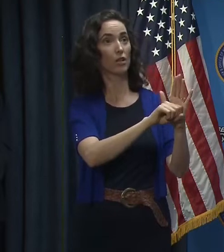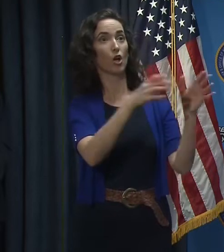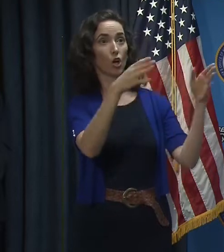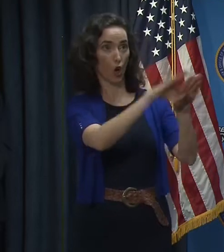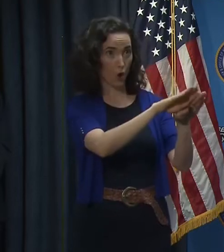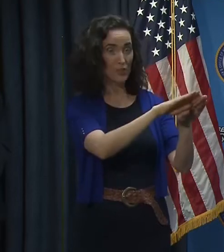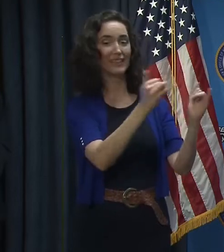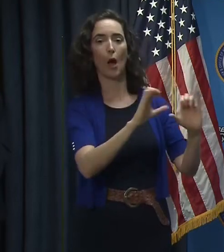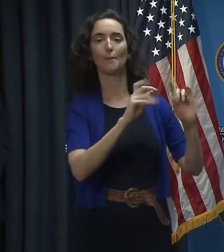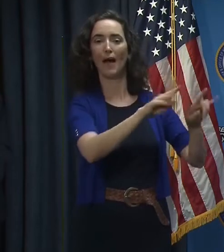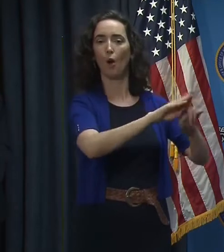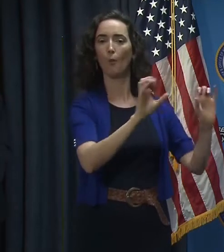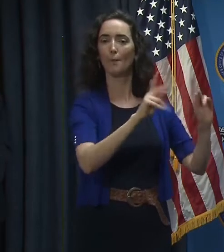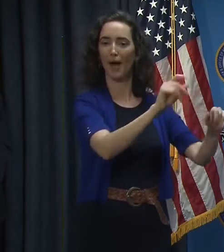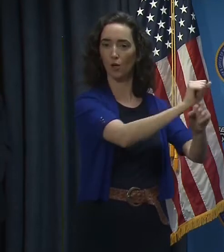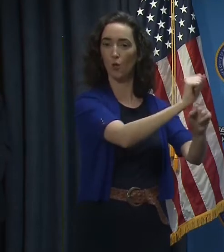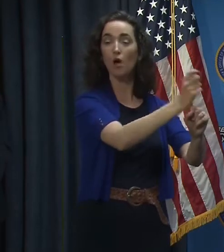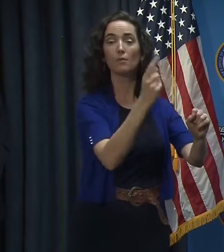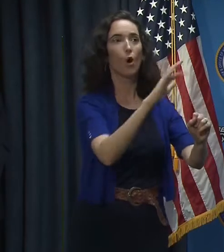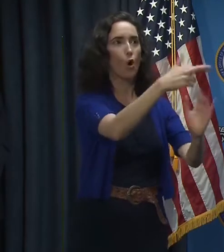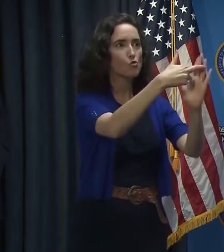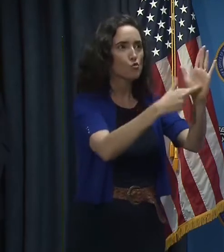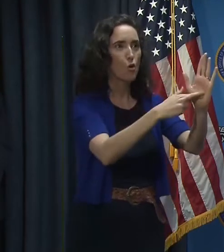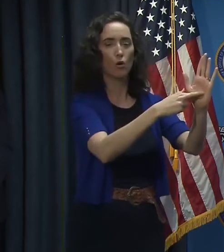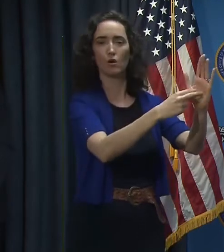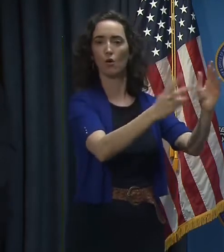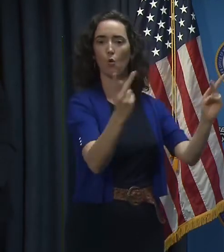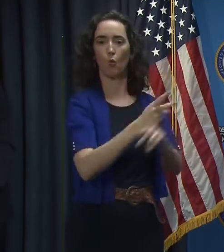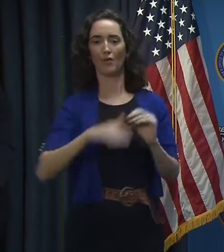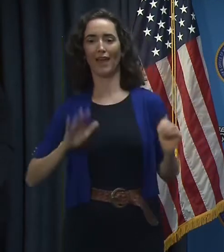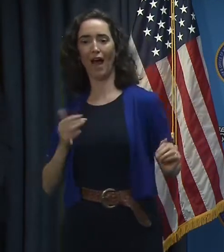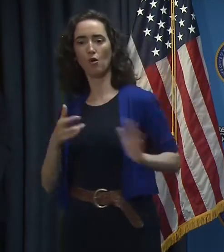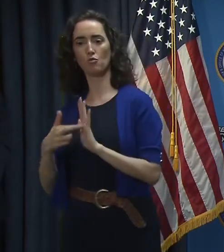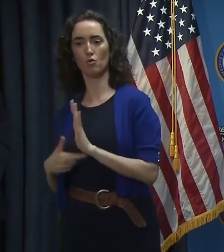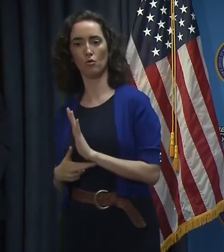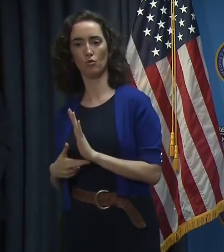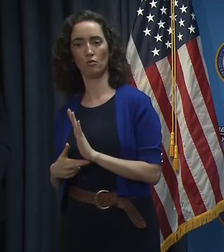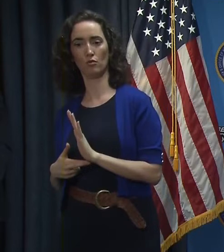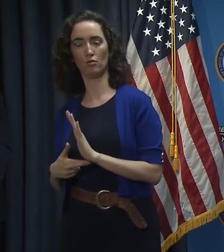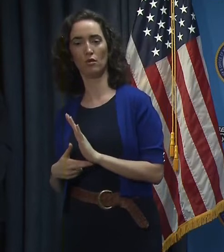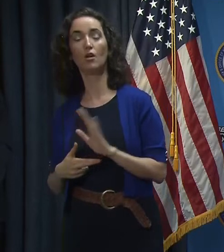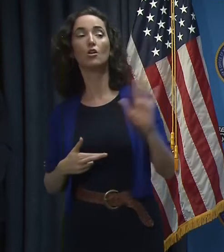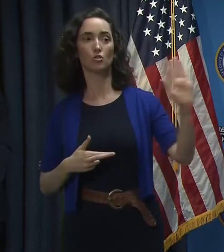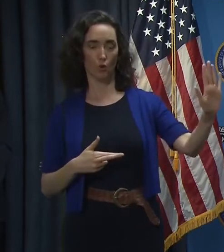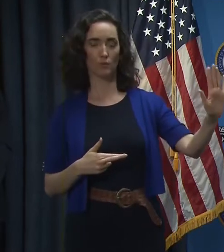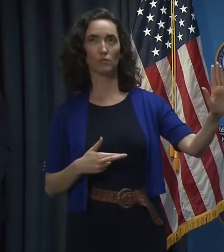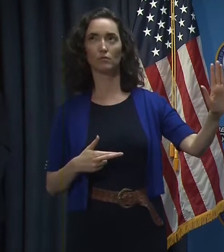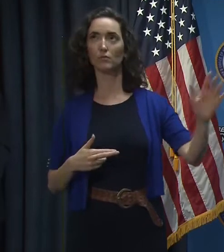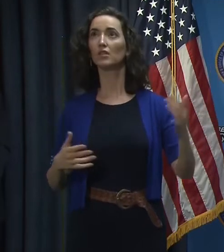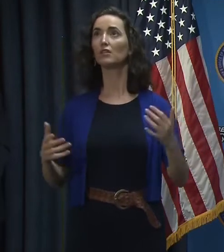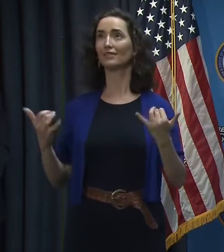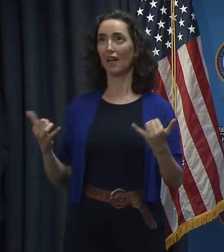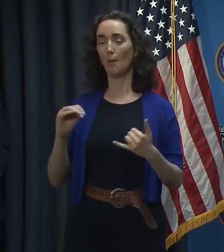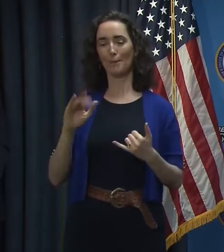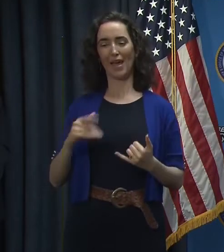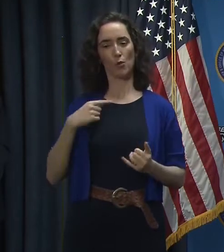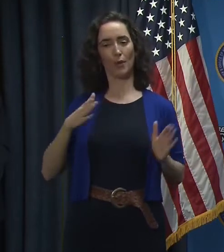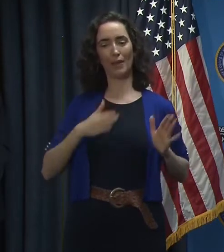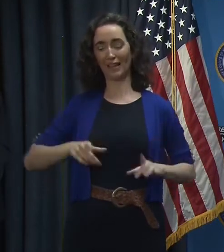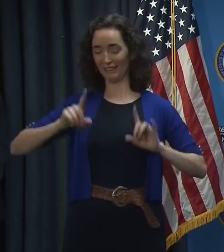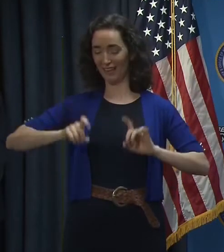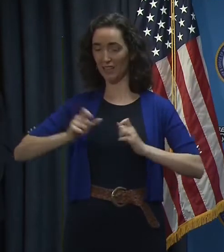experiencing. So for all of those reasons, and until we can get our testing capacity ramped up in the month of May, as I told you,